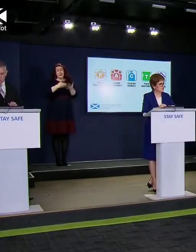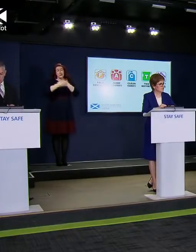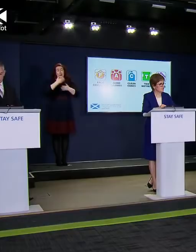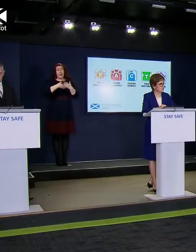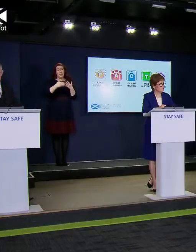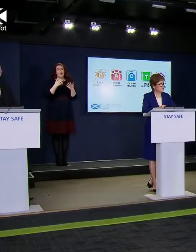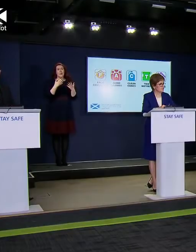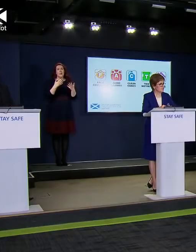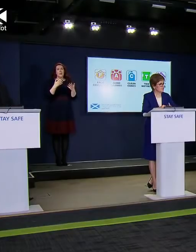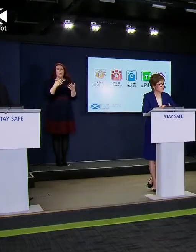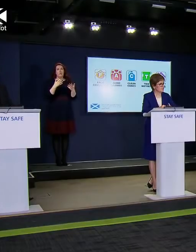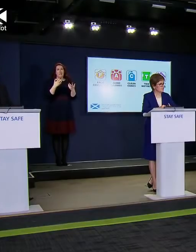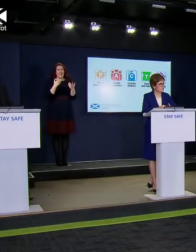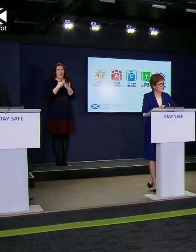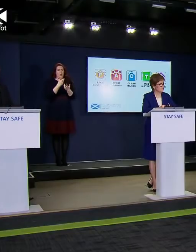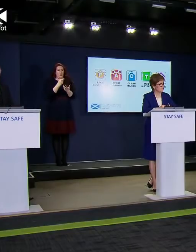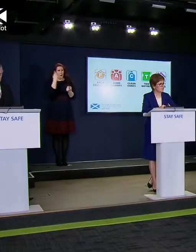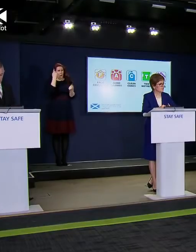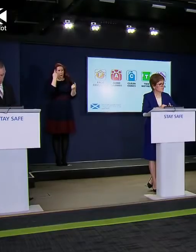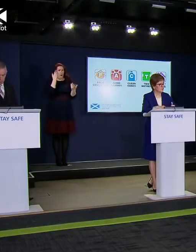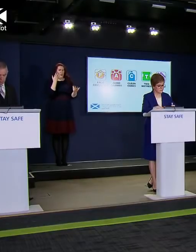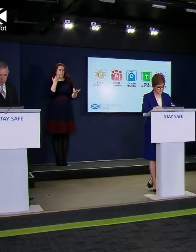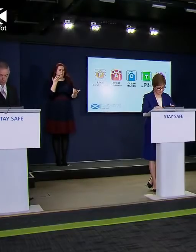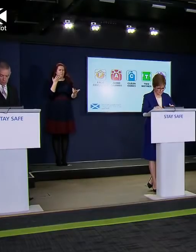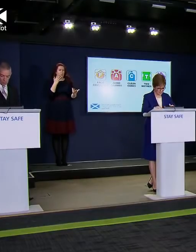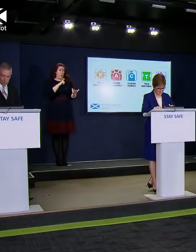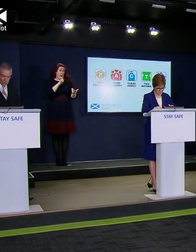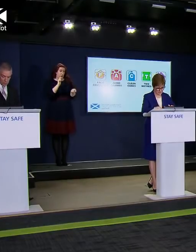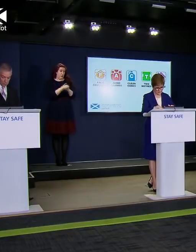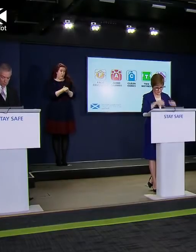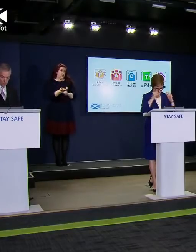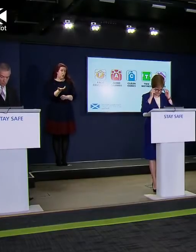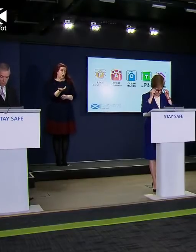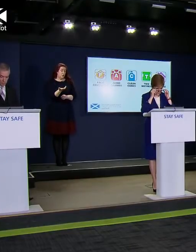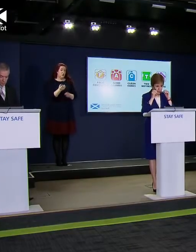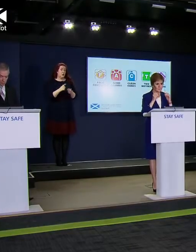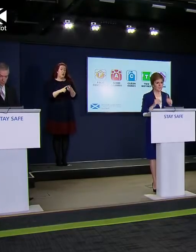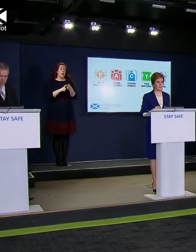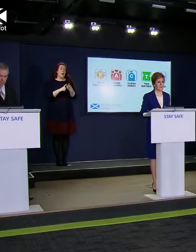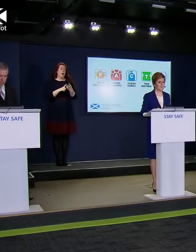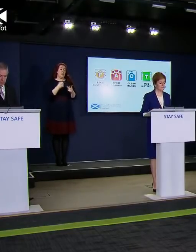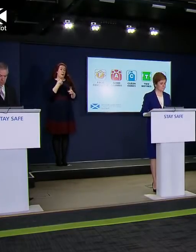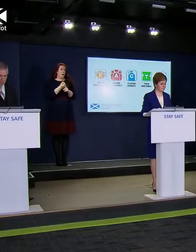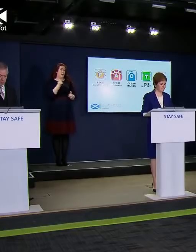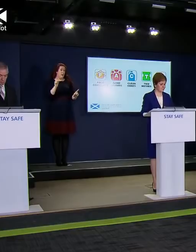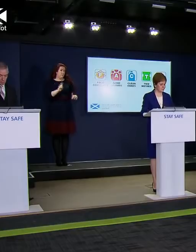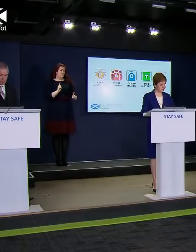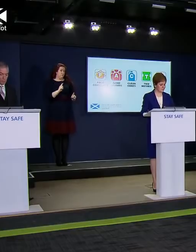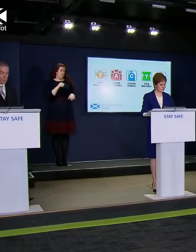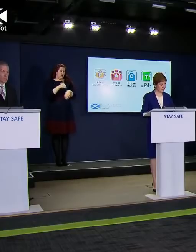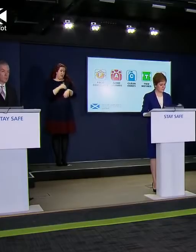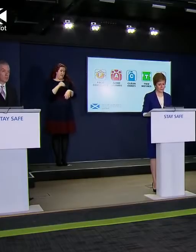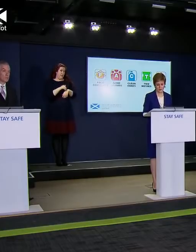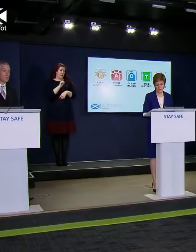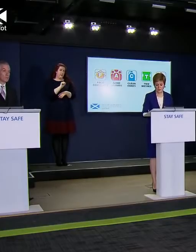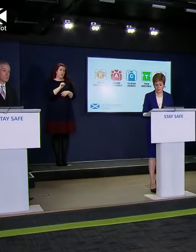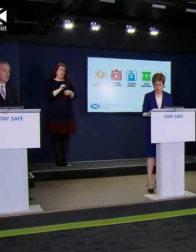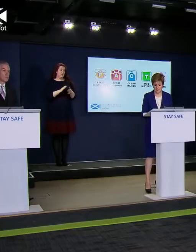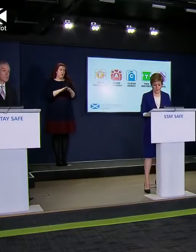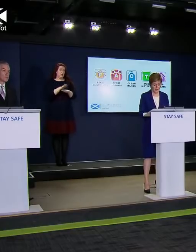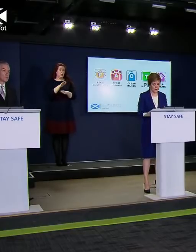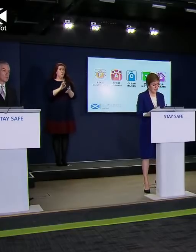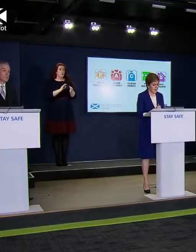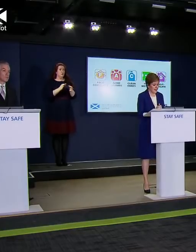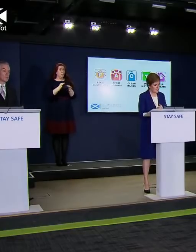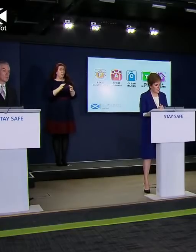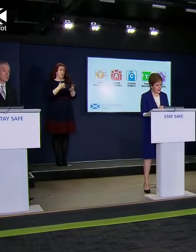just the thinking in terms of how that has changed, and also what impact that might have on the strategy going forward?